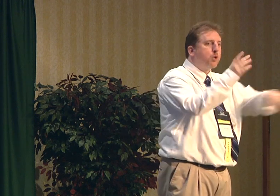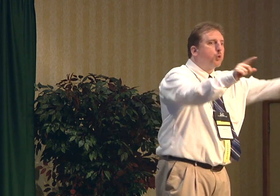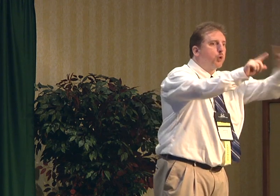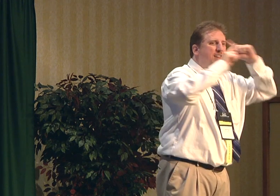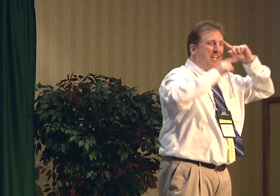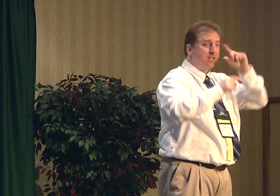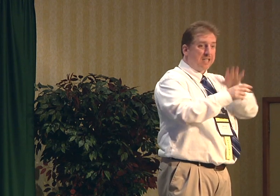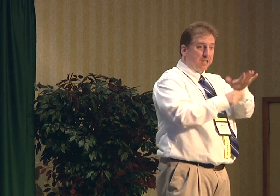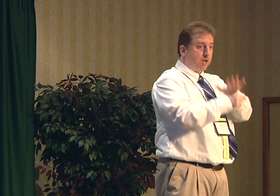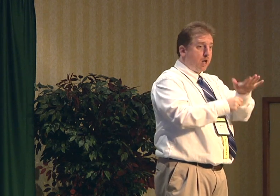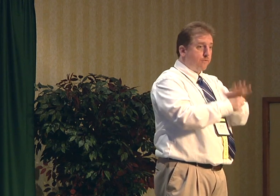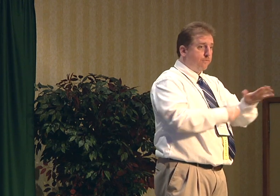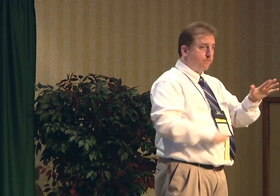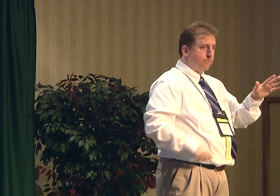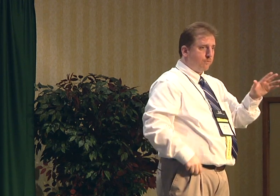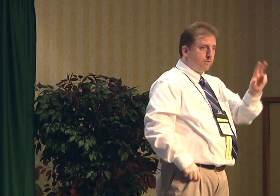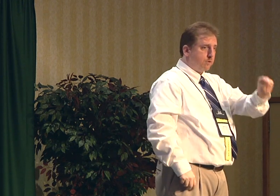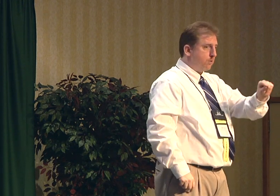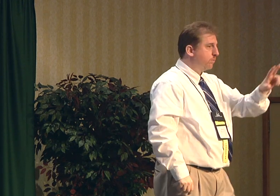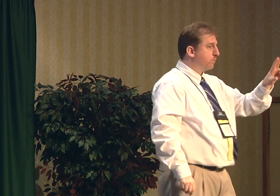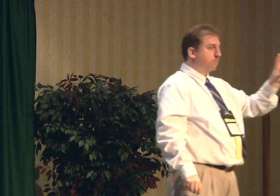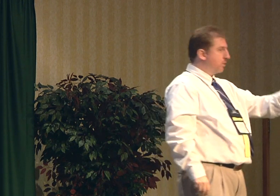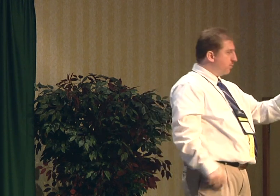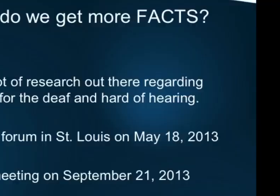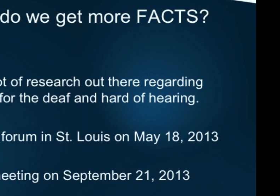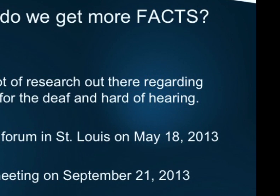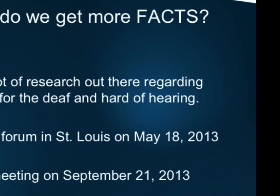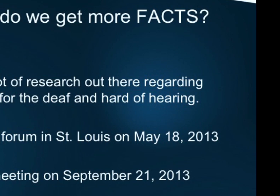Great. But is that enough? What do you think is enough? Do you think